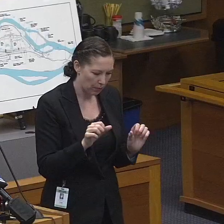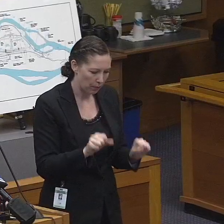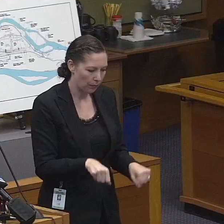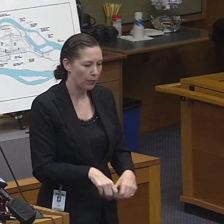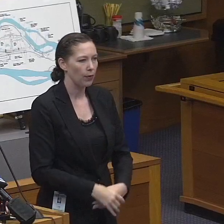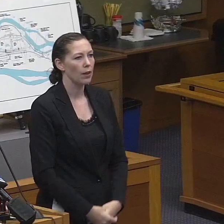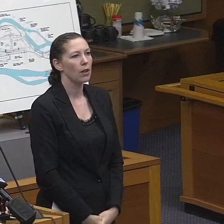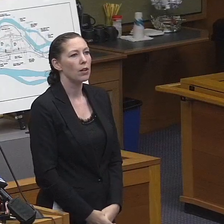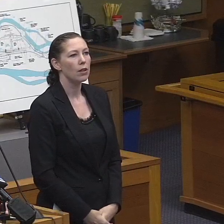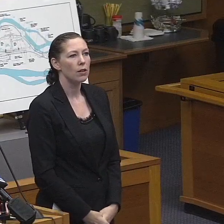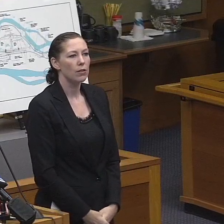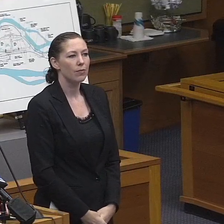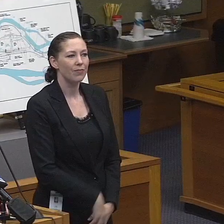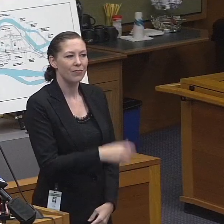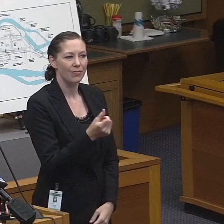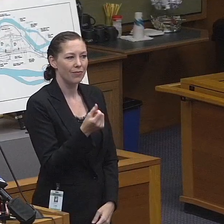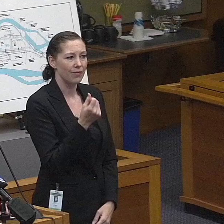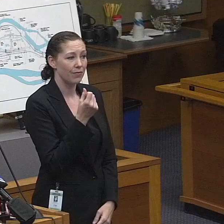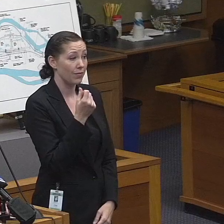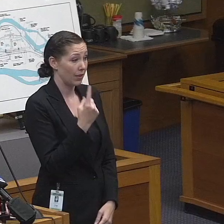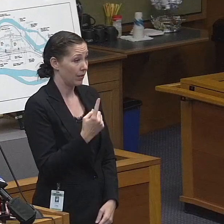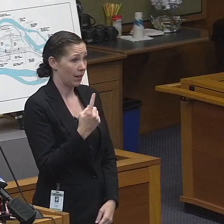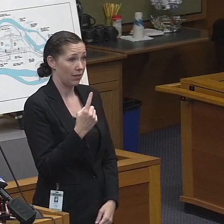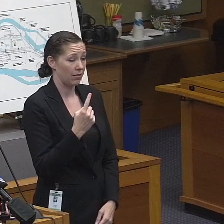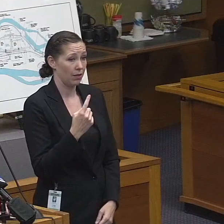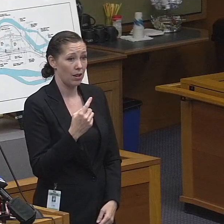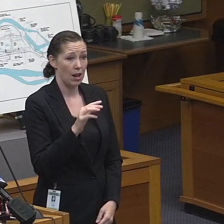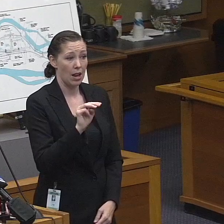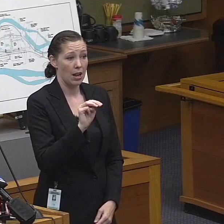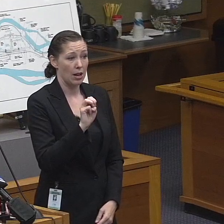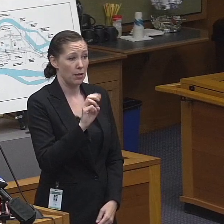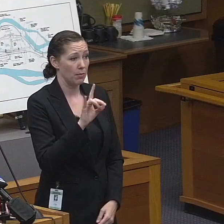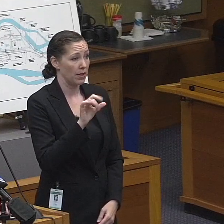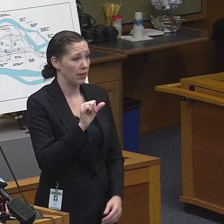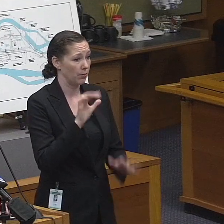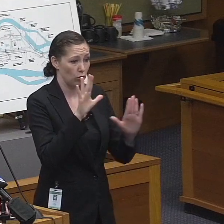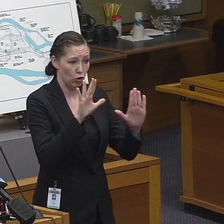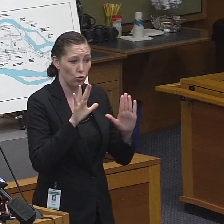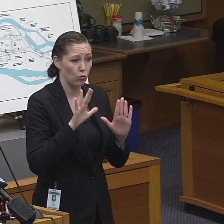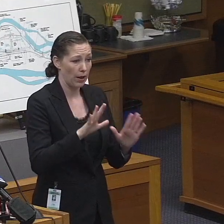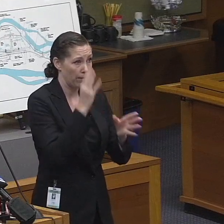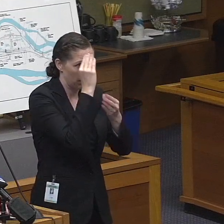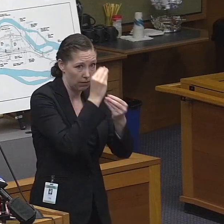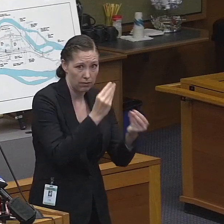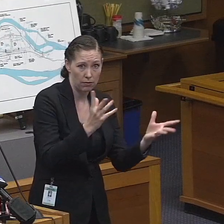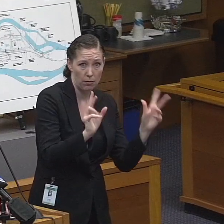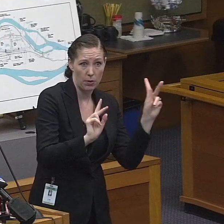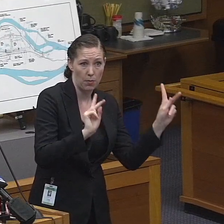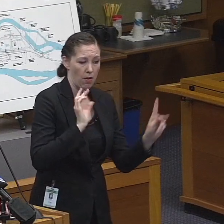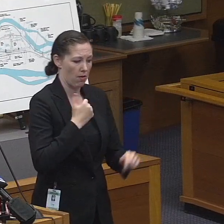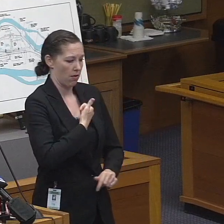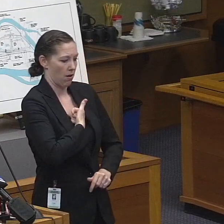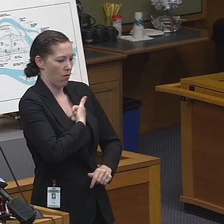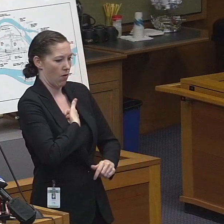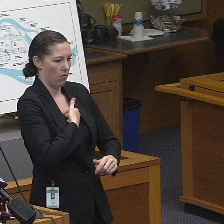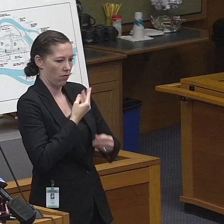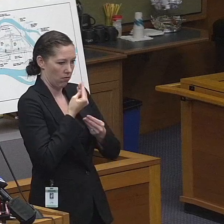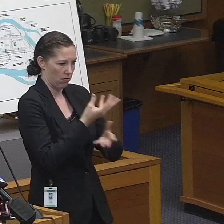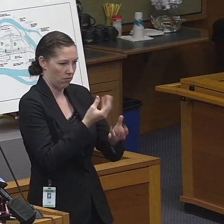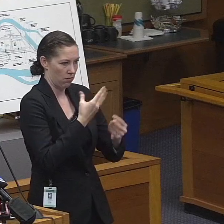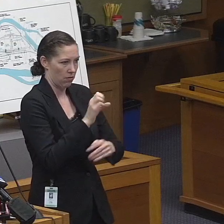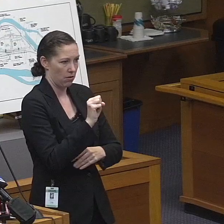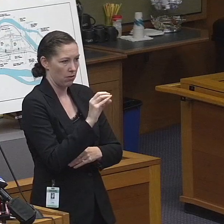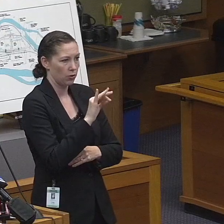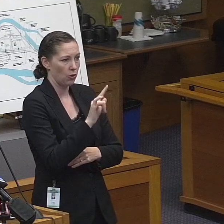partly through the excellent coverage we've received from media and our own social media efforts. We've had a